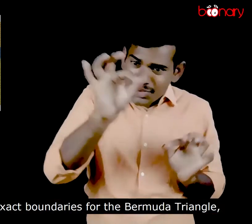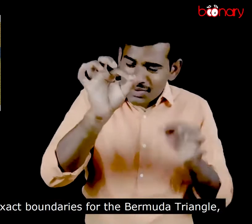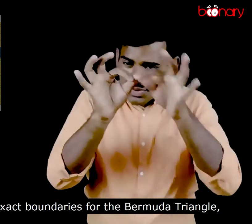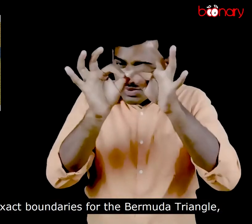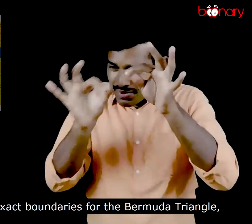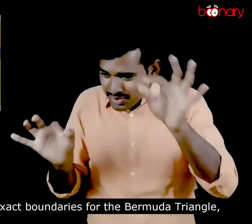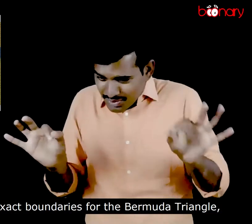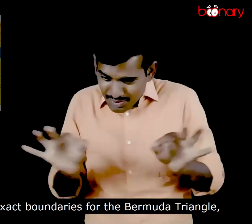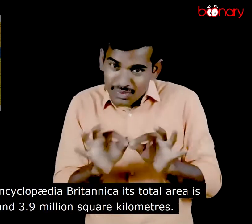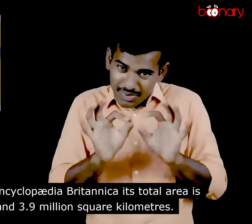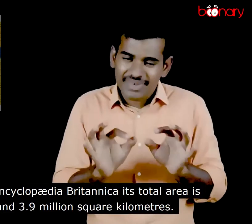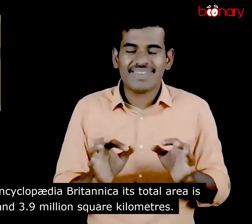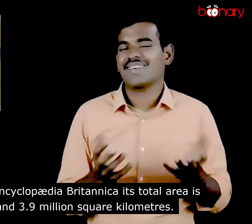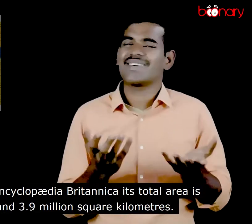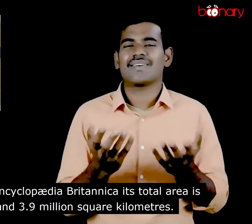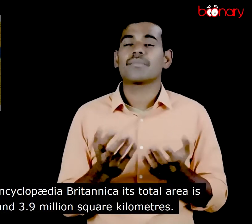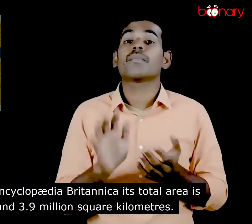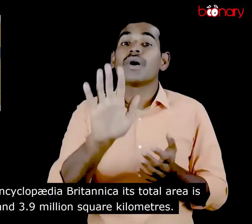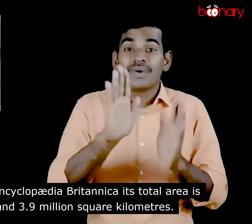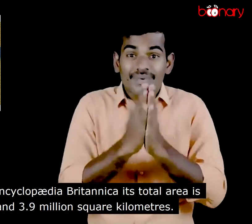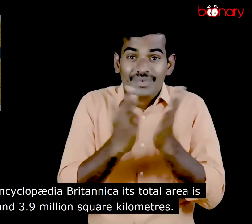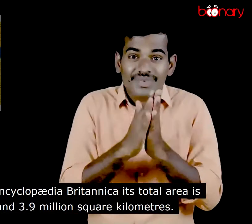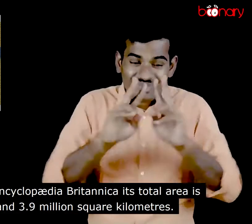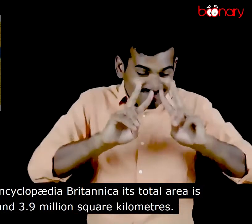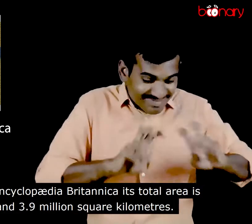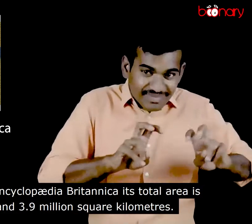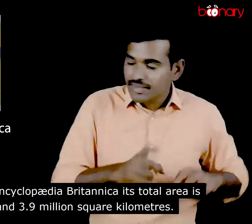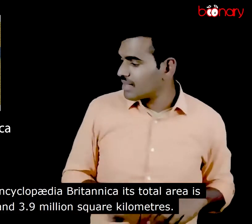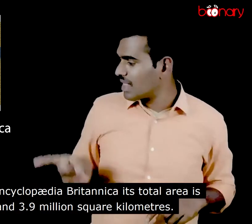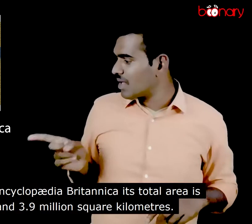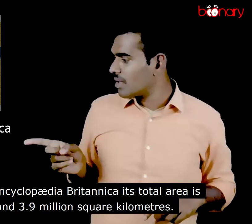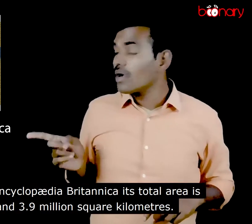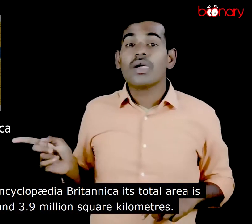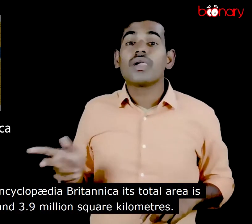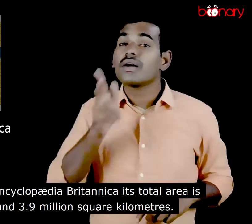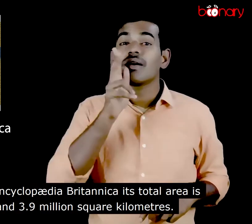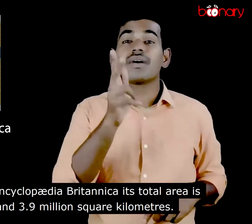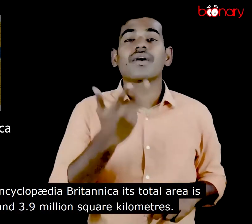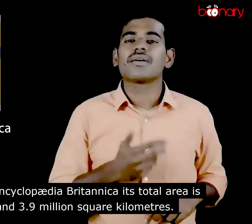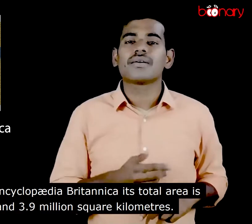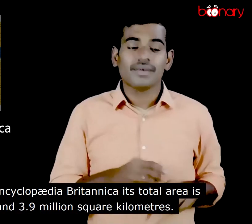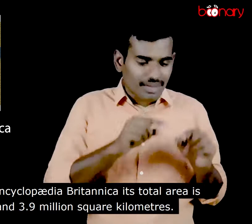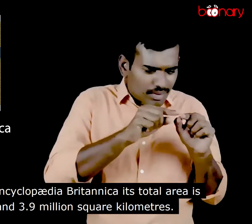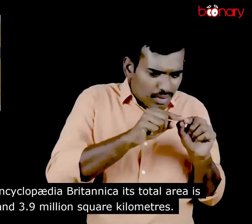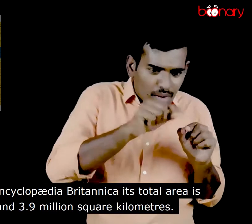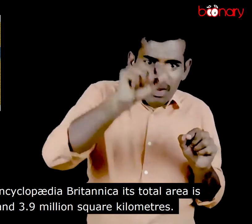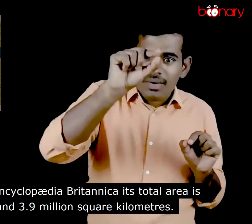Bermuda Triangle, but according to Encyclopedia Britannica, its total